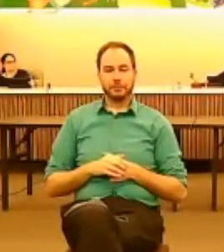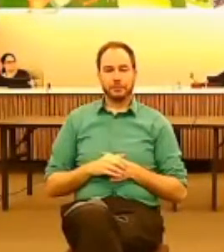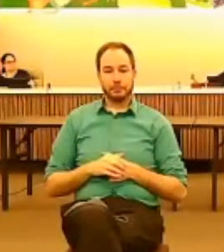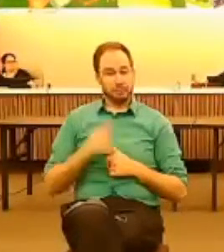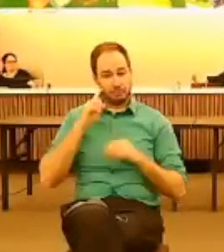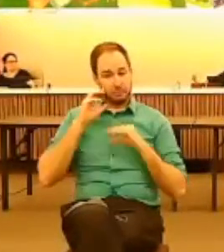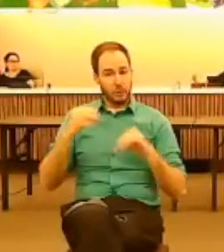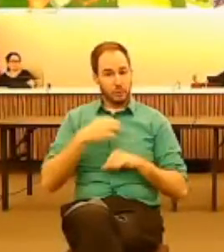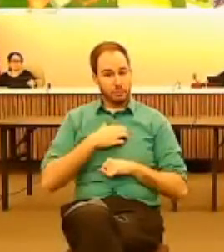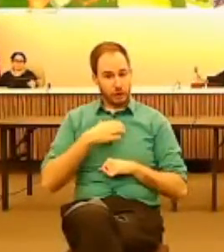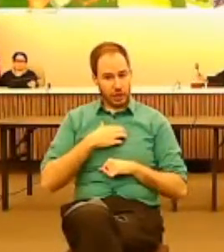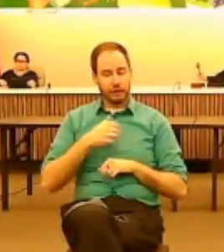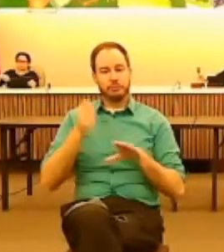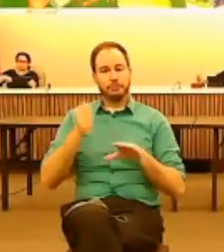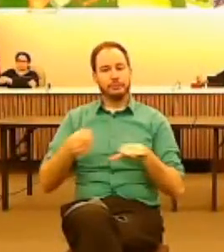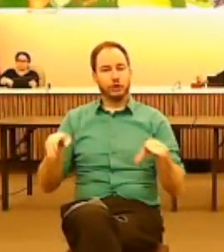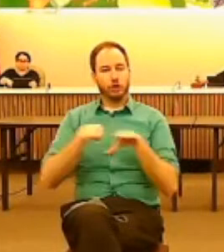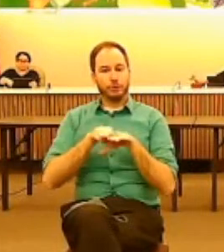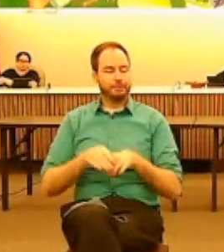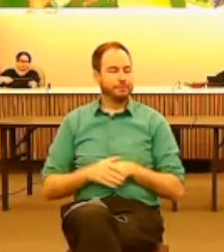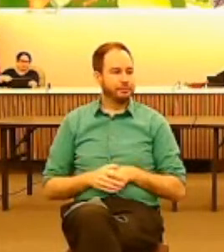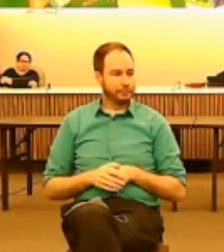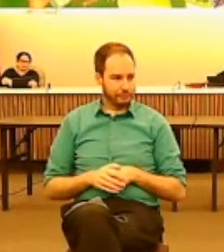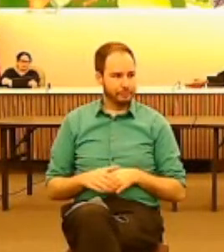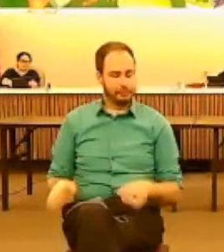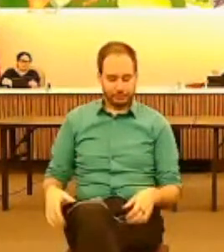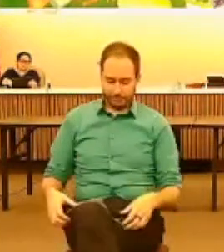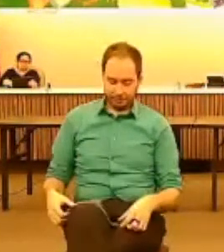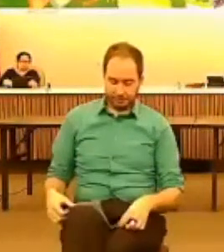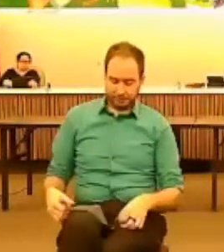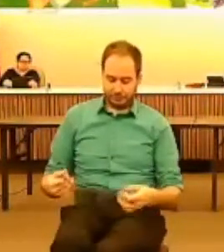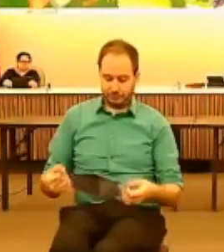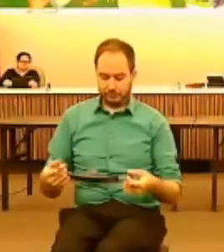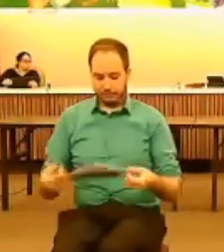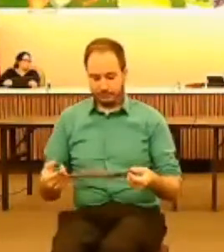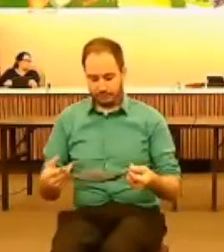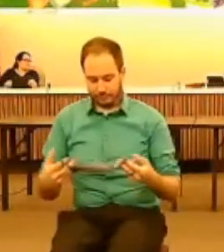Hearing no objections, meeting adjourned. Hey, Donnie. Thank you very much.